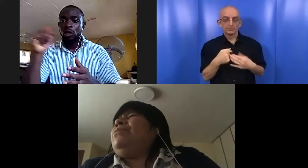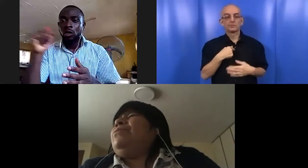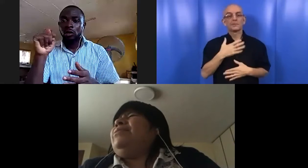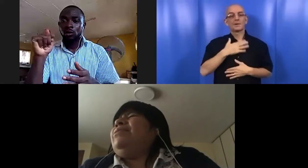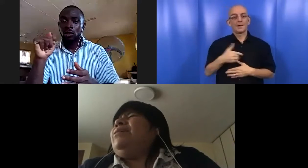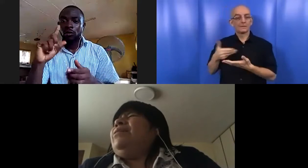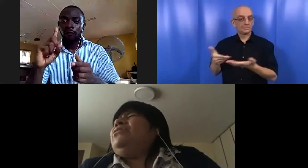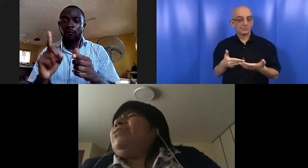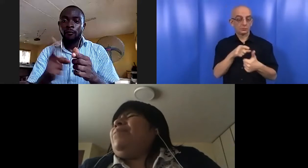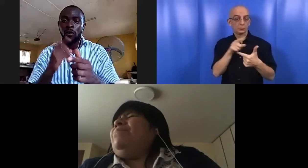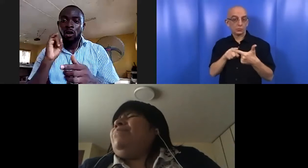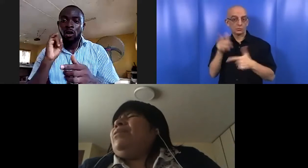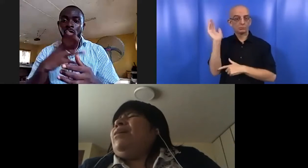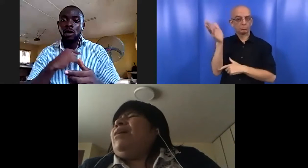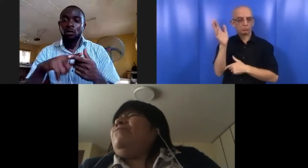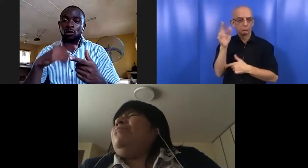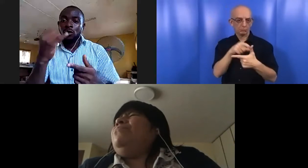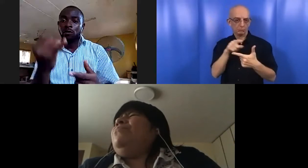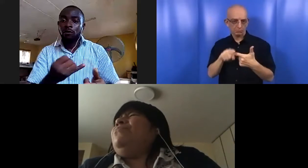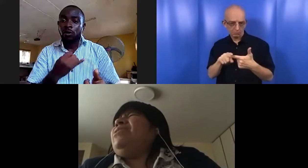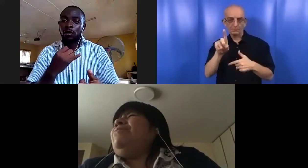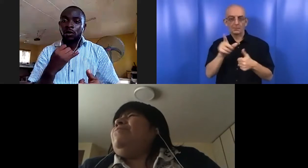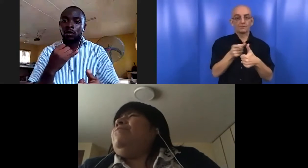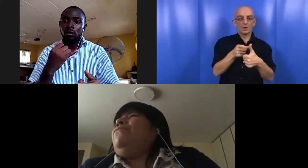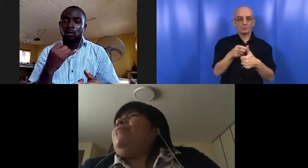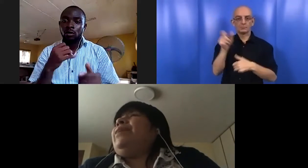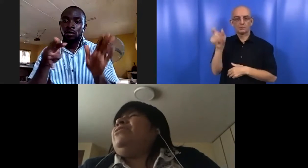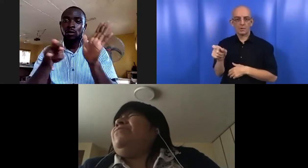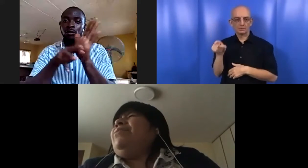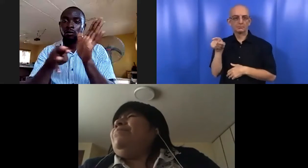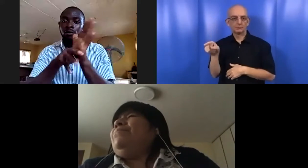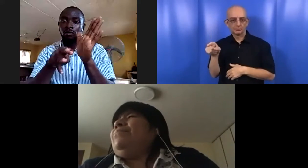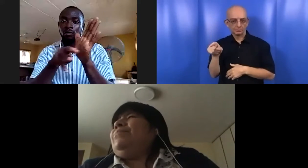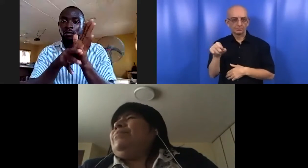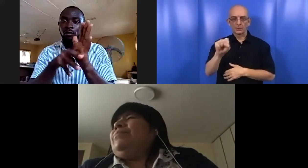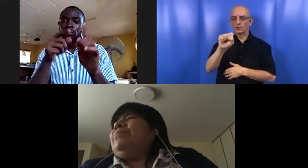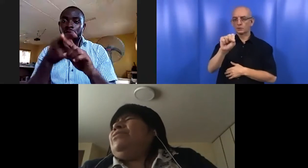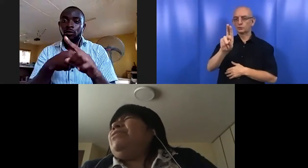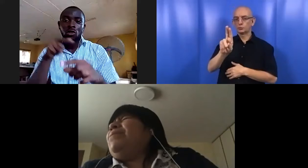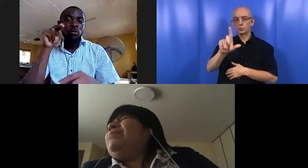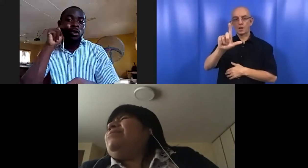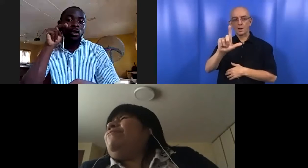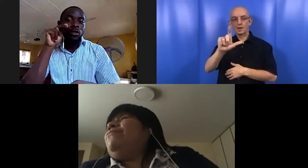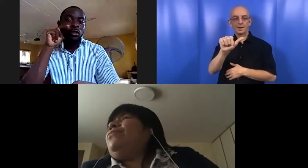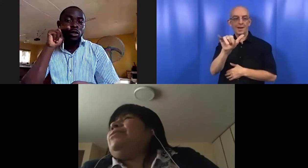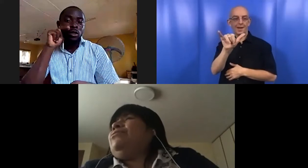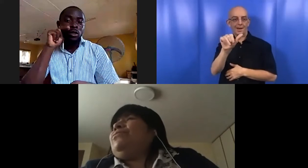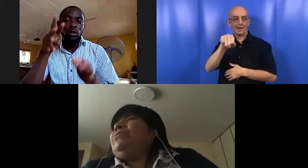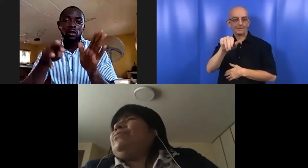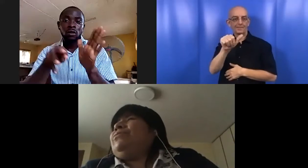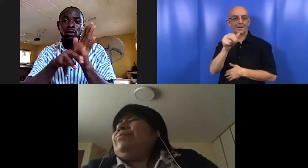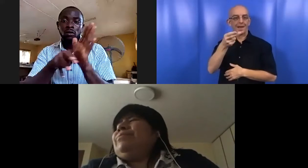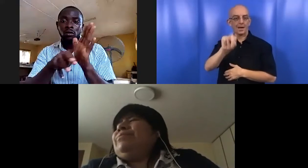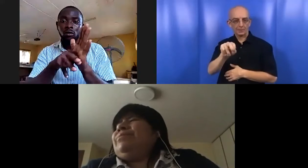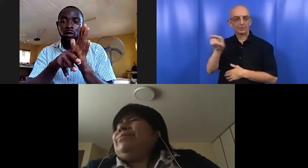to invite Suleiman Abdul Mumuni from Nigeria. Suleiman, the floor is